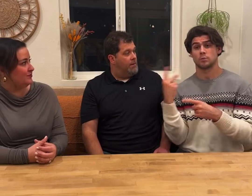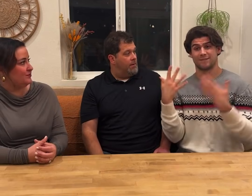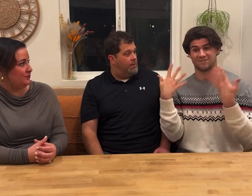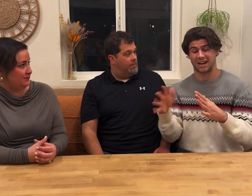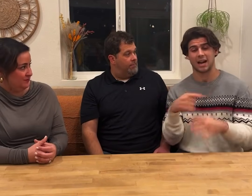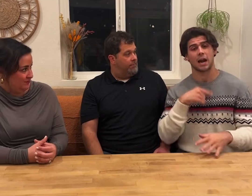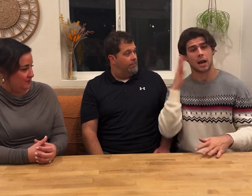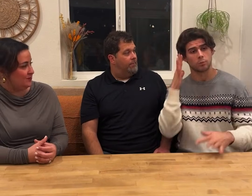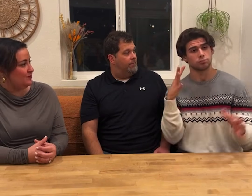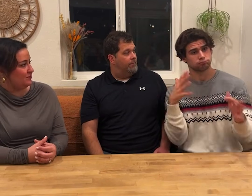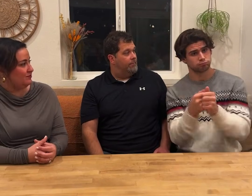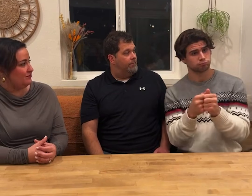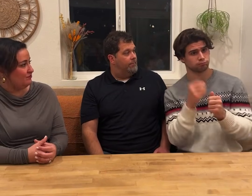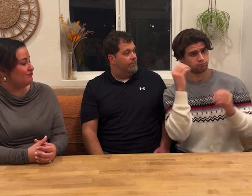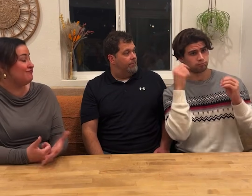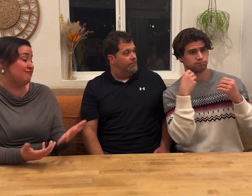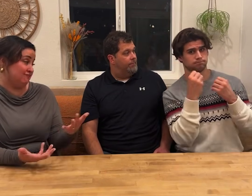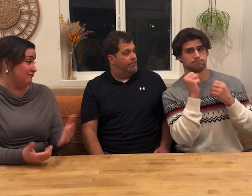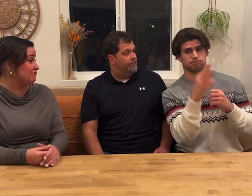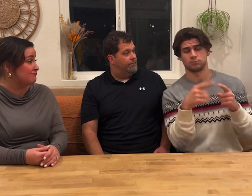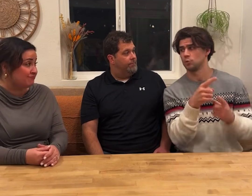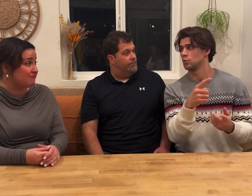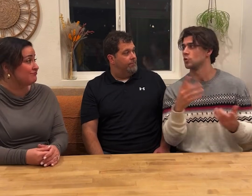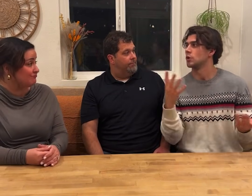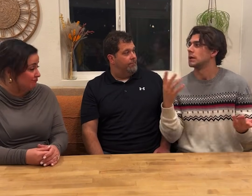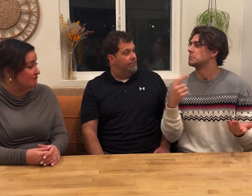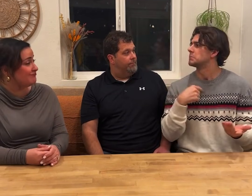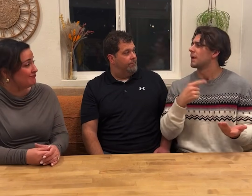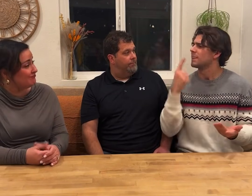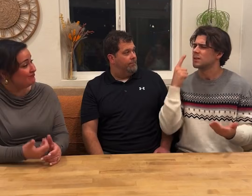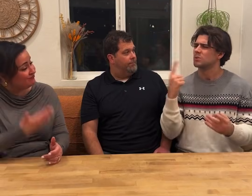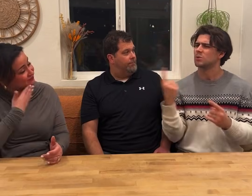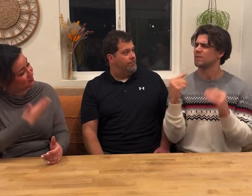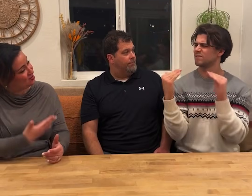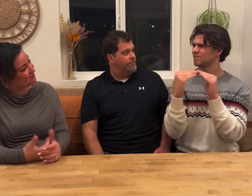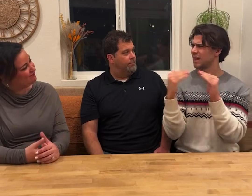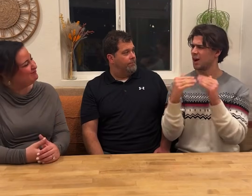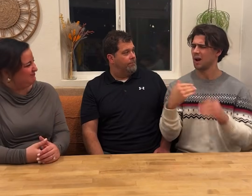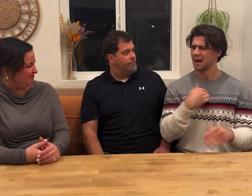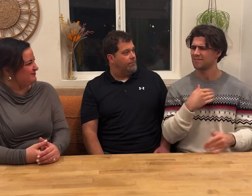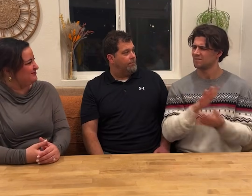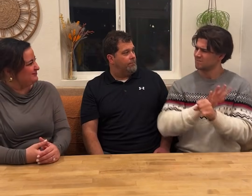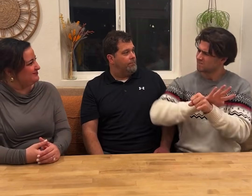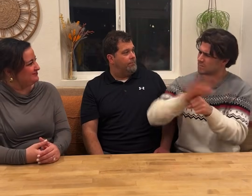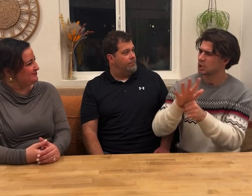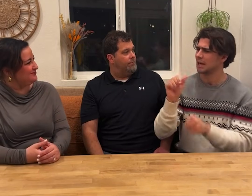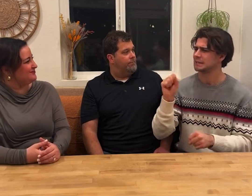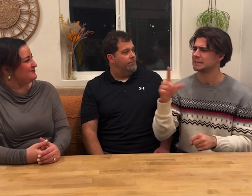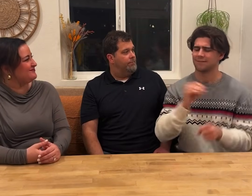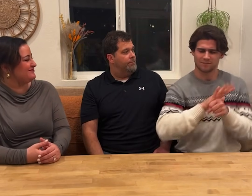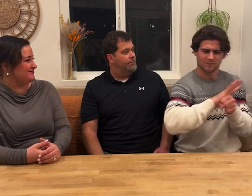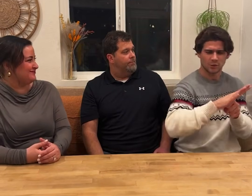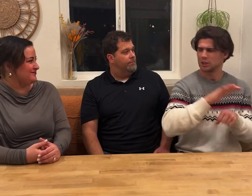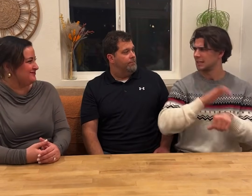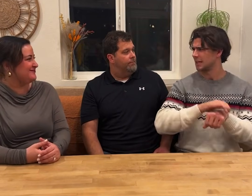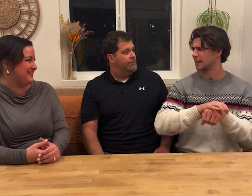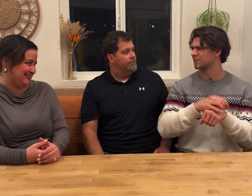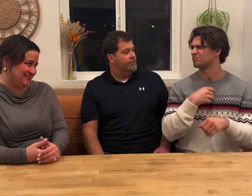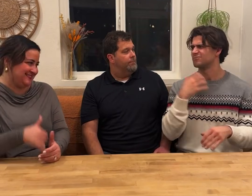"No. After I'm done with this conversation, I'll catch you up to speed." But that, yeah, I think it's fair to have full ASL and